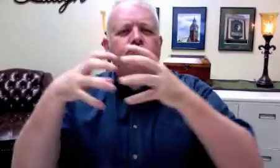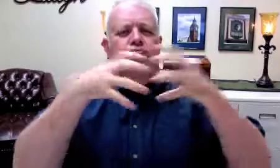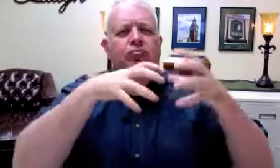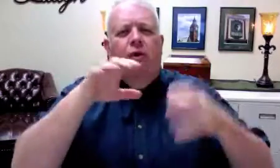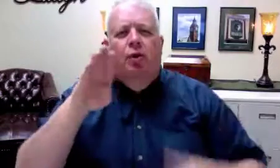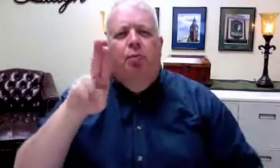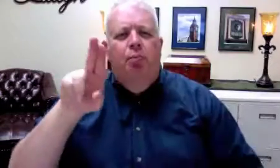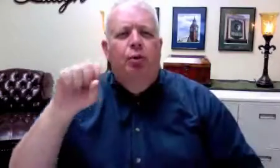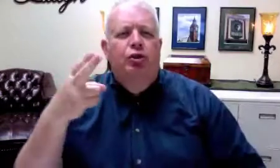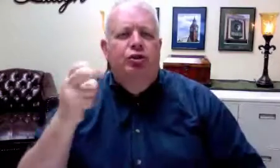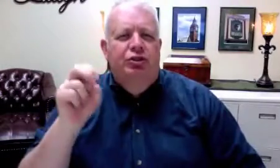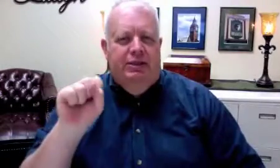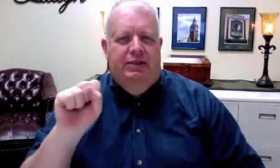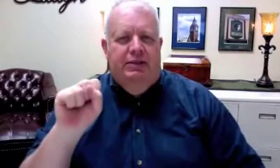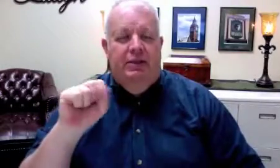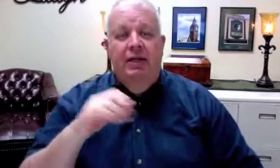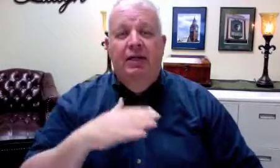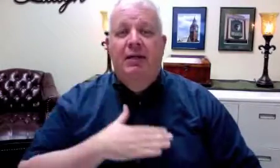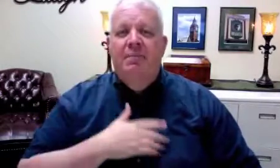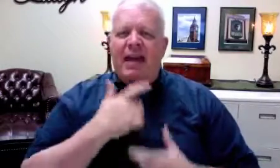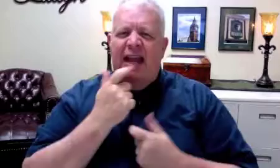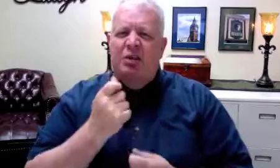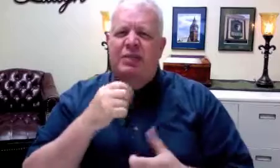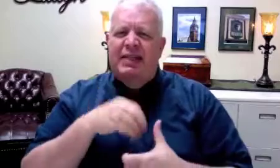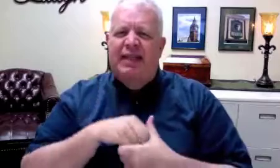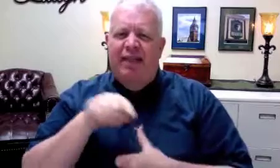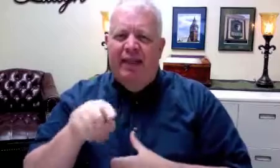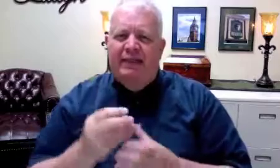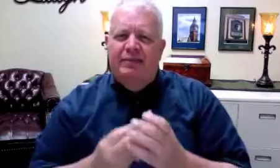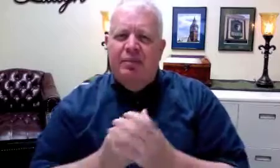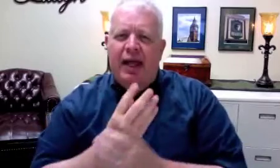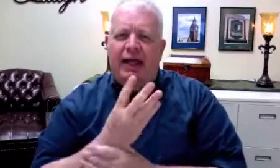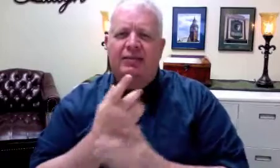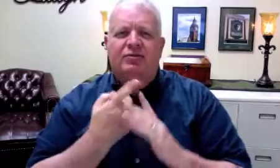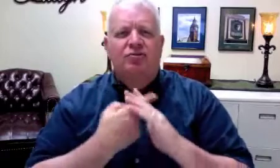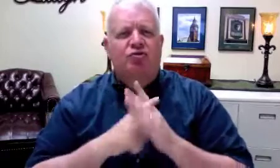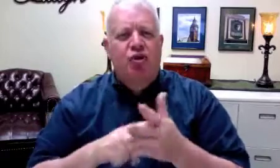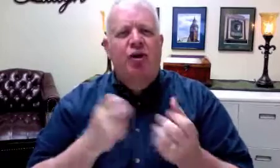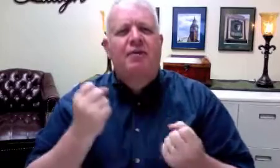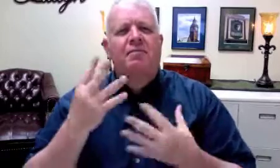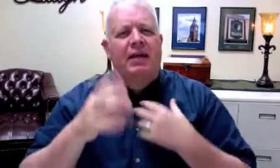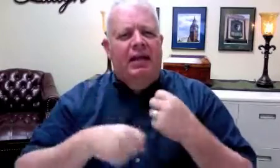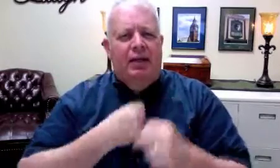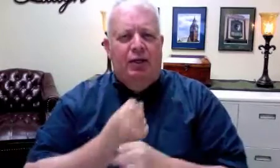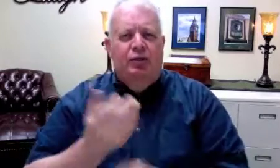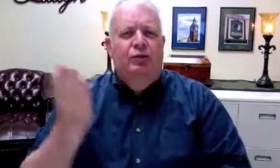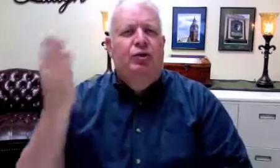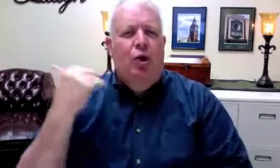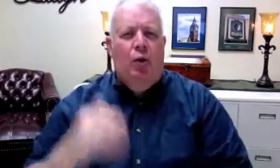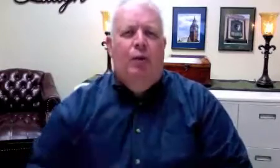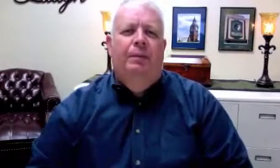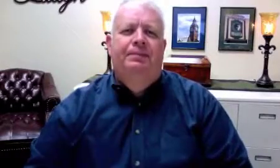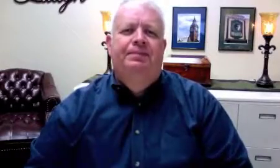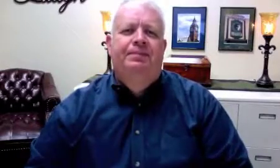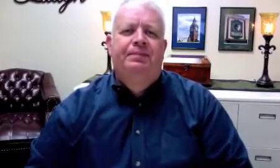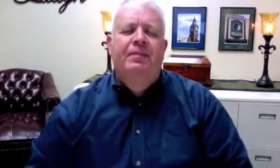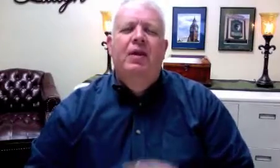My interest in these plants started many years ago. When I lived in Austin,